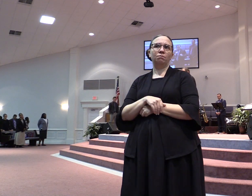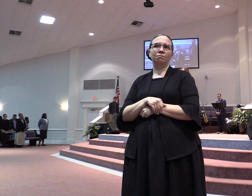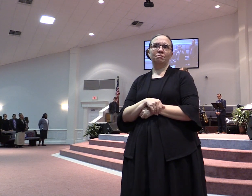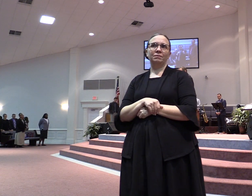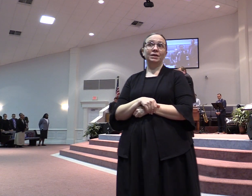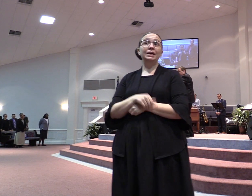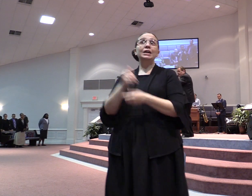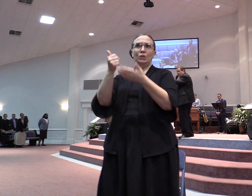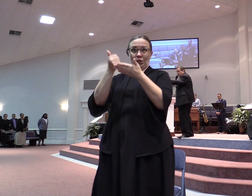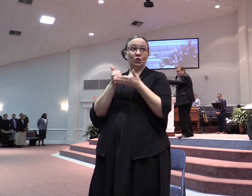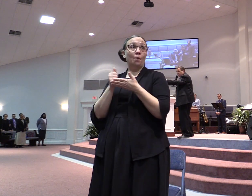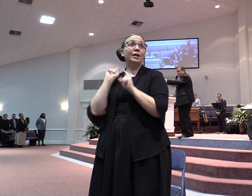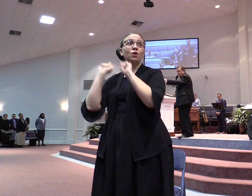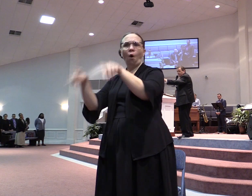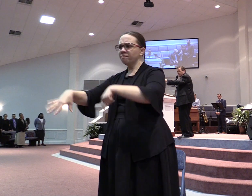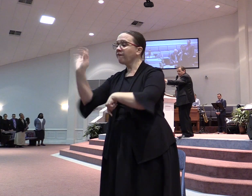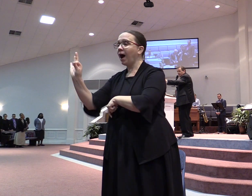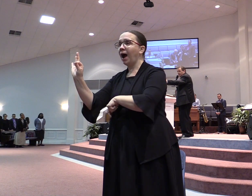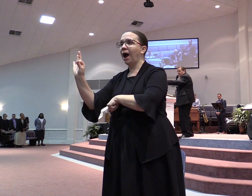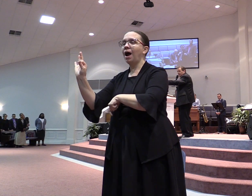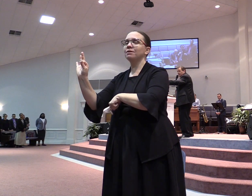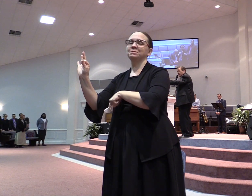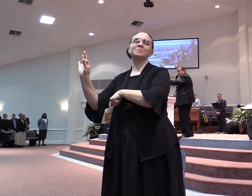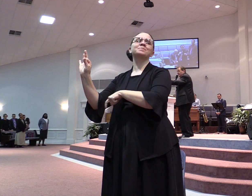You just help me go find them.